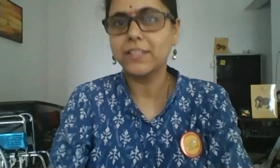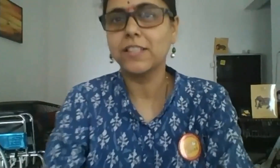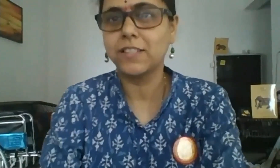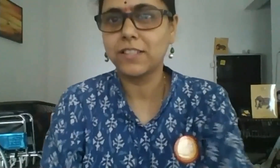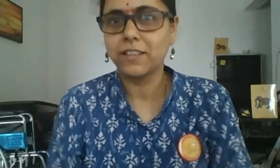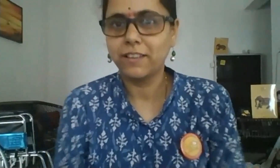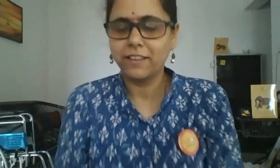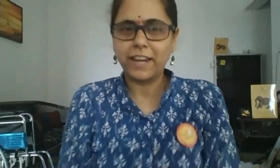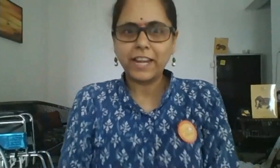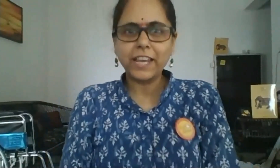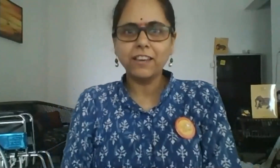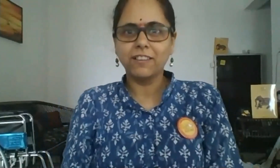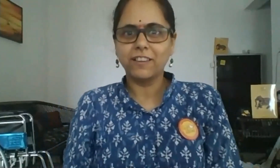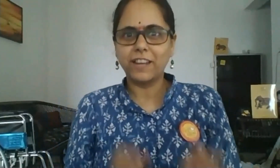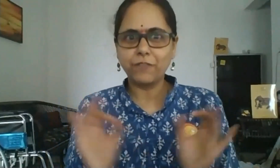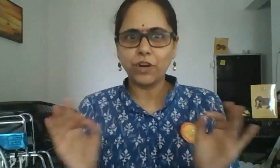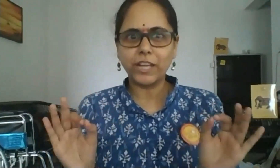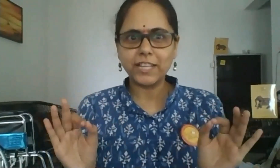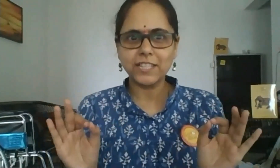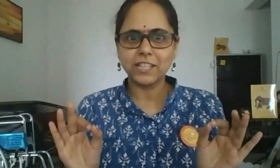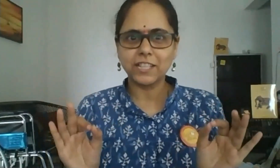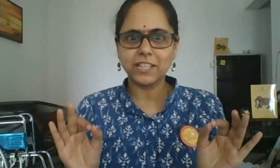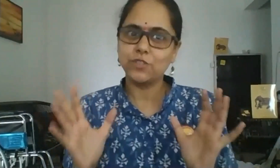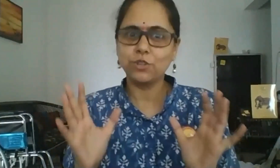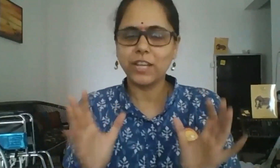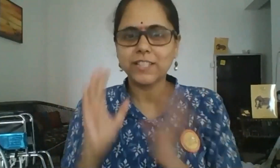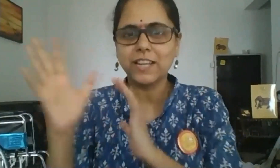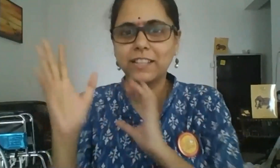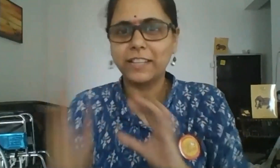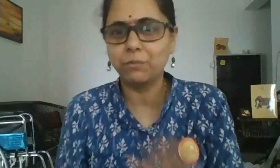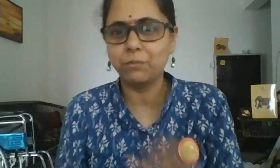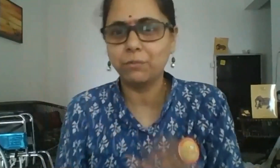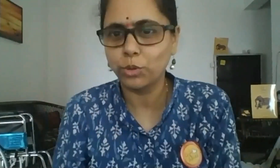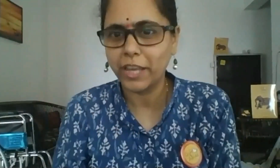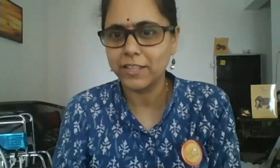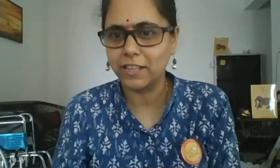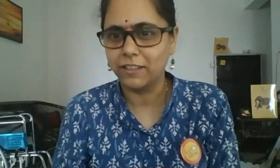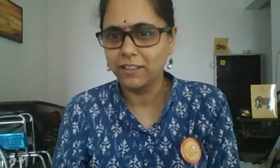answers. Ready? Ready for test? Let's do test and then move to ASL.